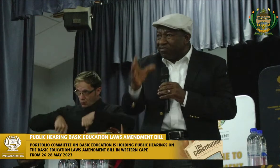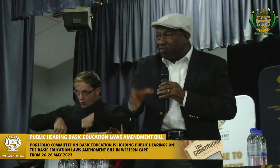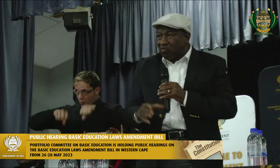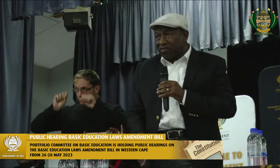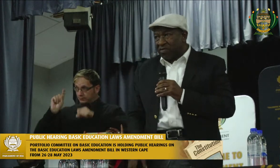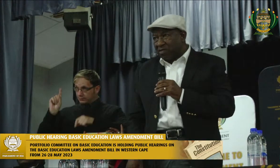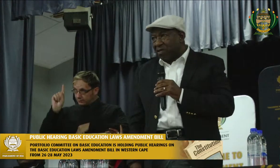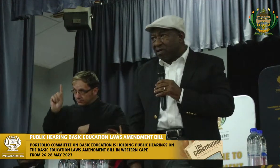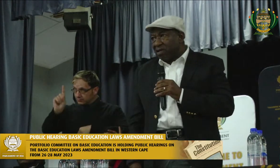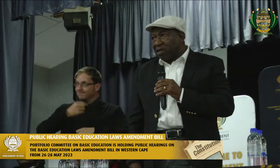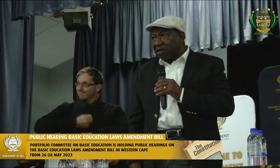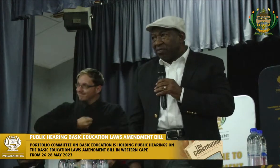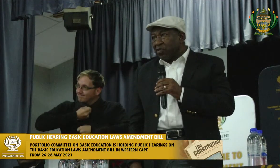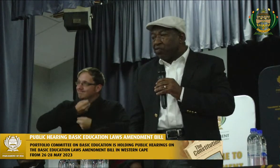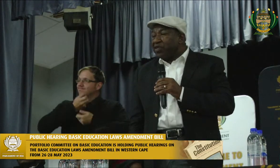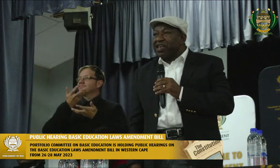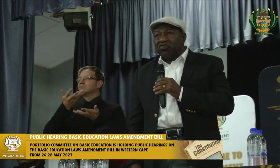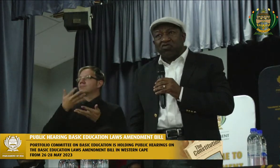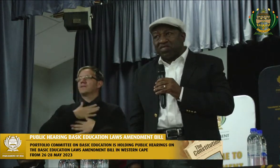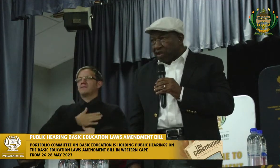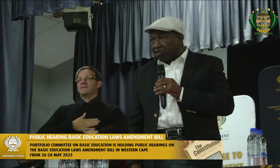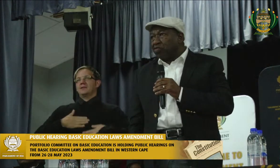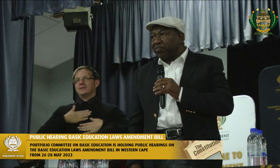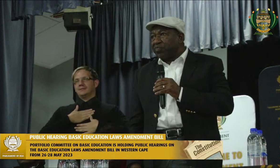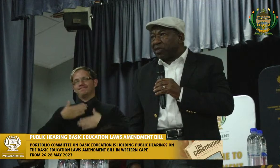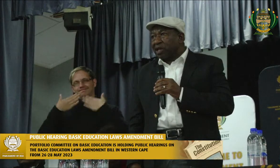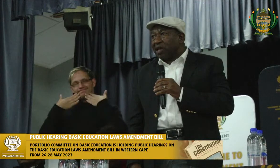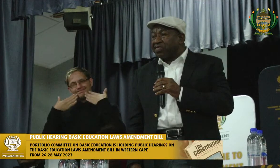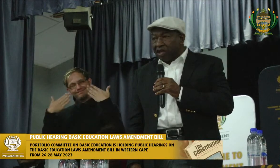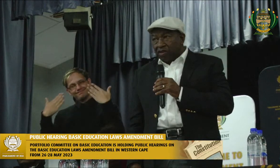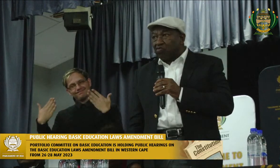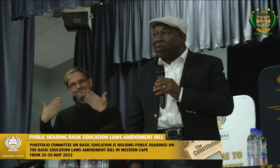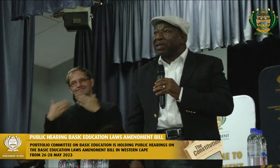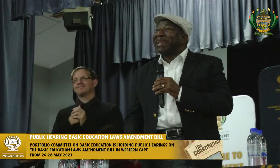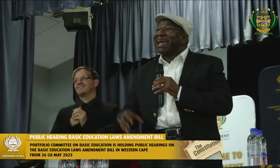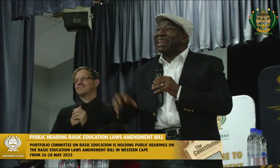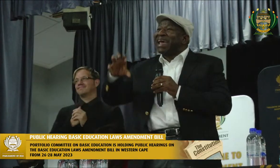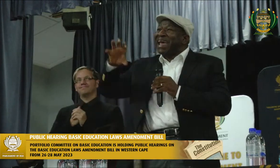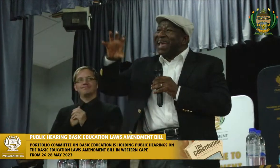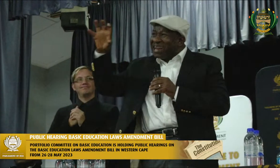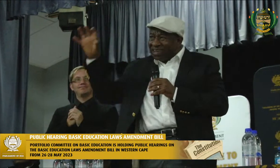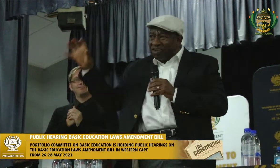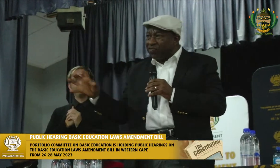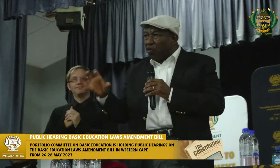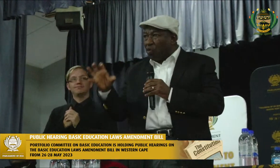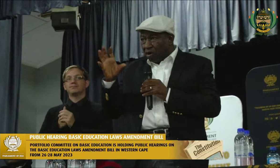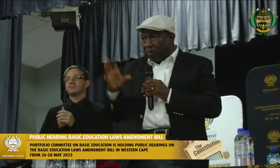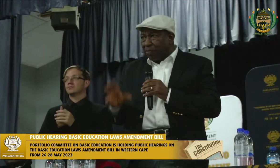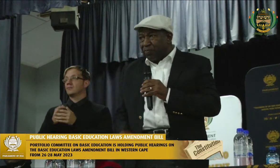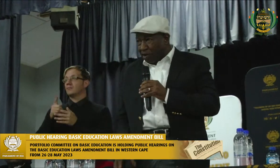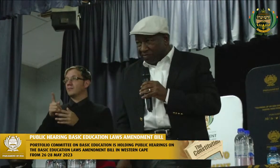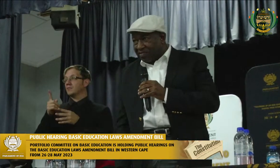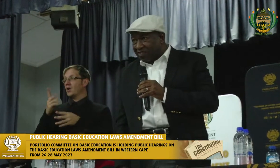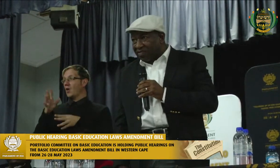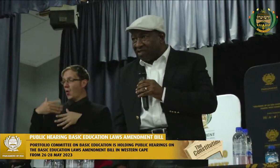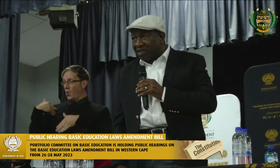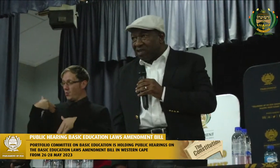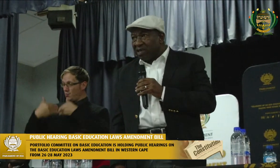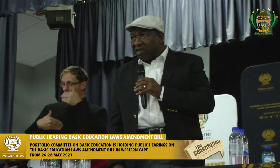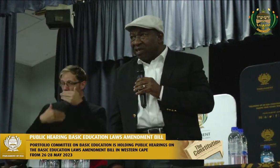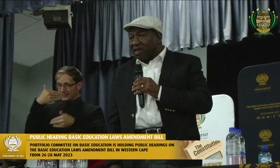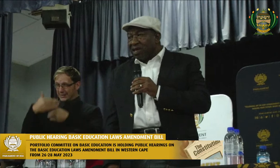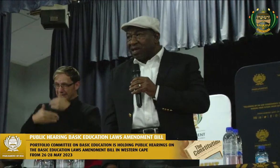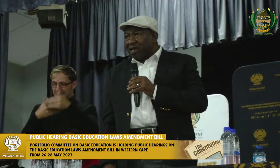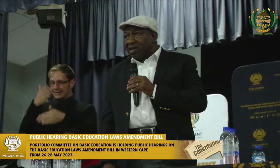air your views, we say thank you and thank you so much. But at the end of the whole process,